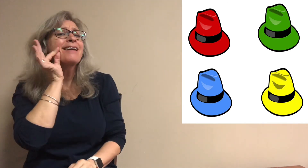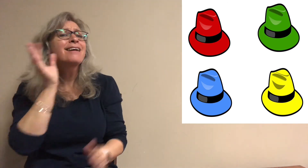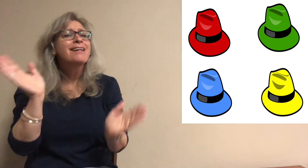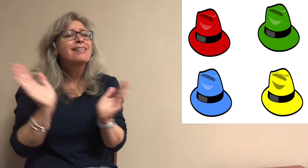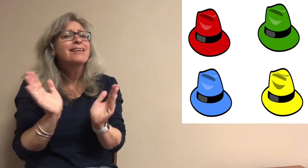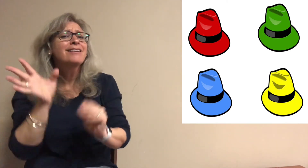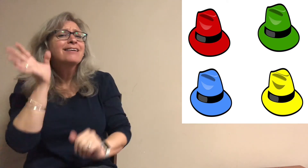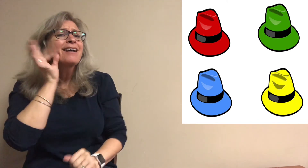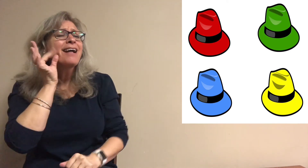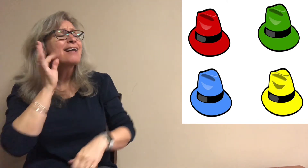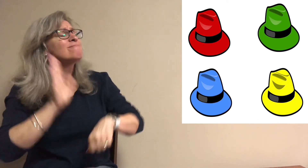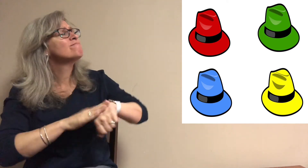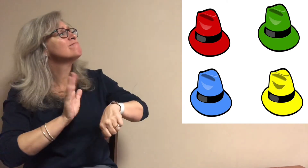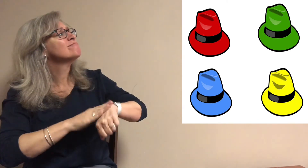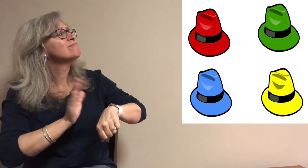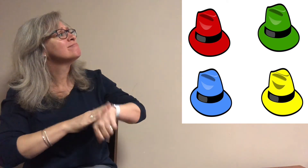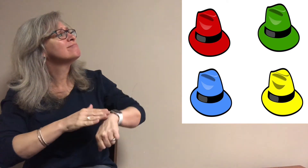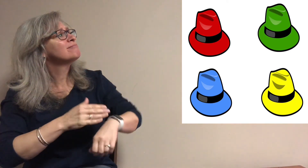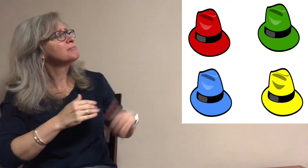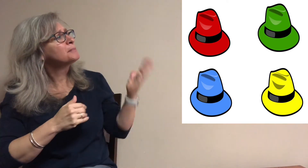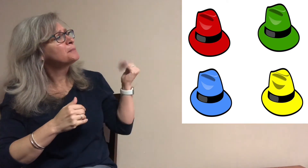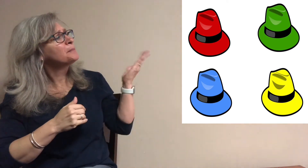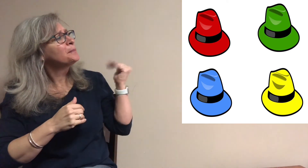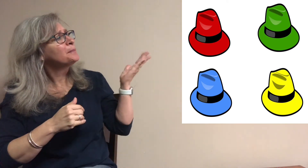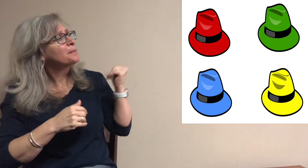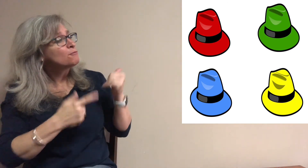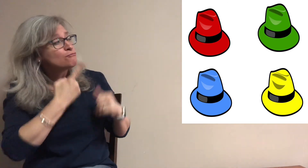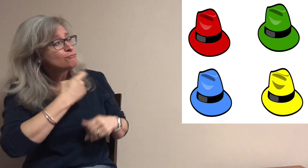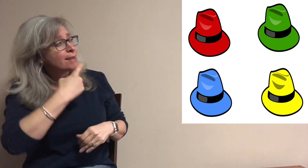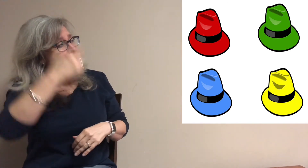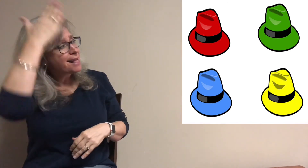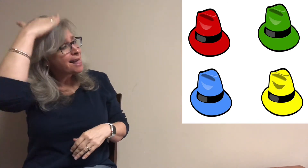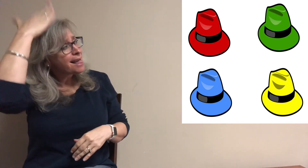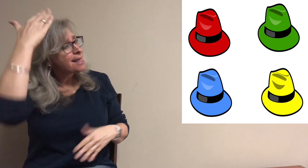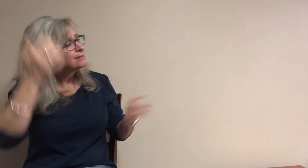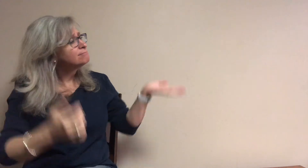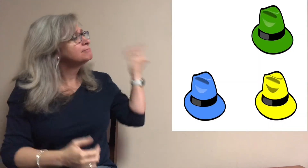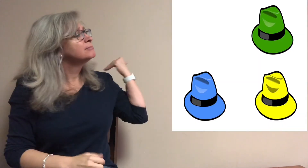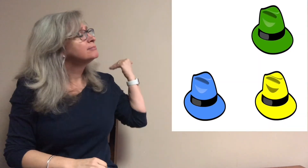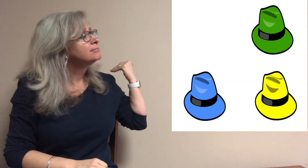Little cat, little cat. Hey, are you inside the red hat?